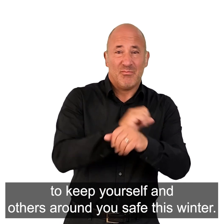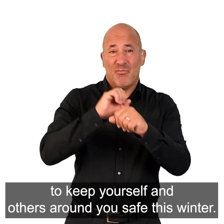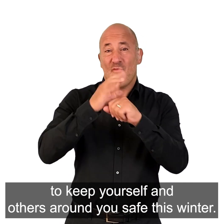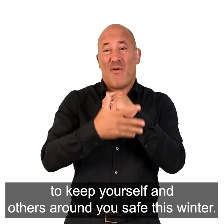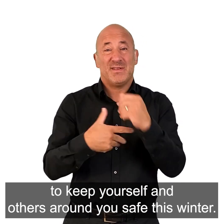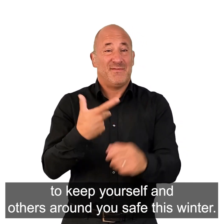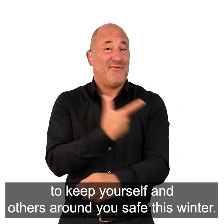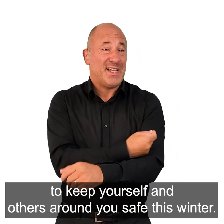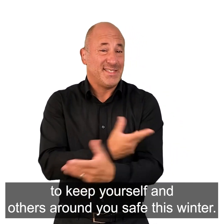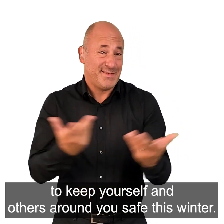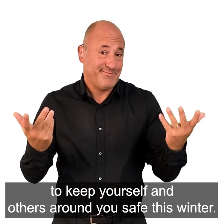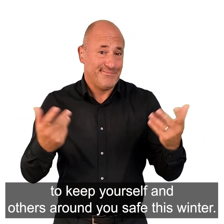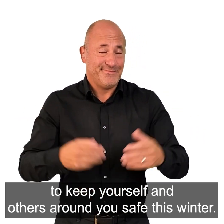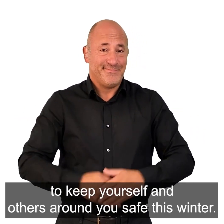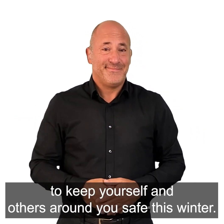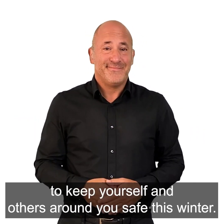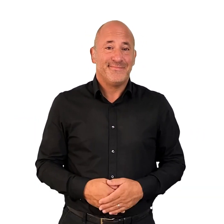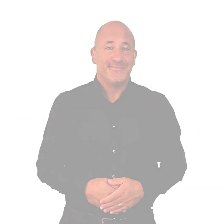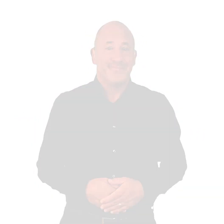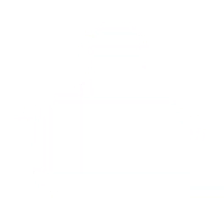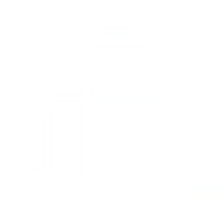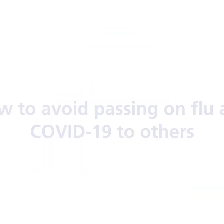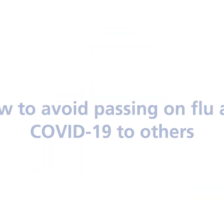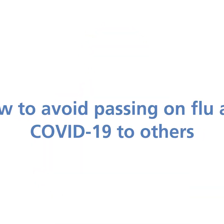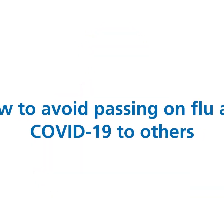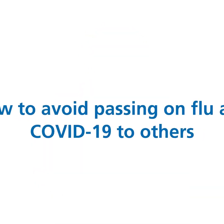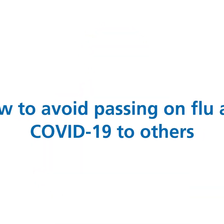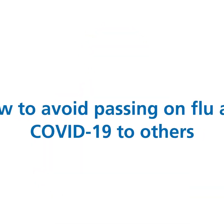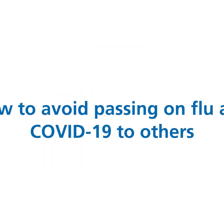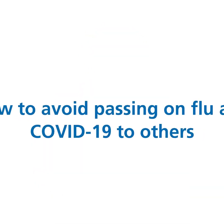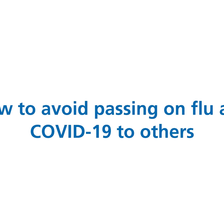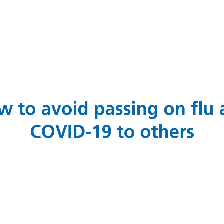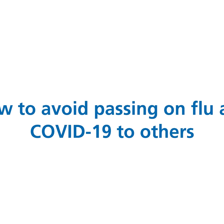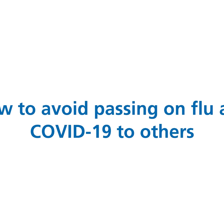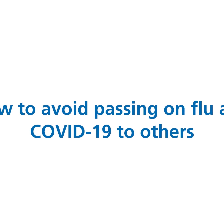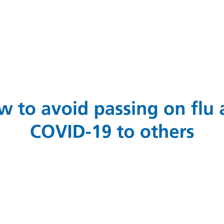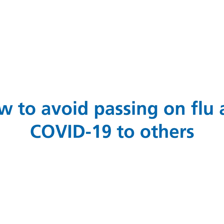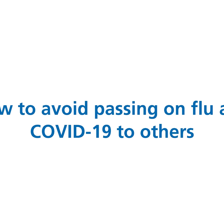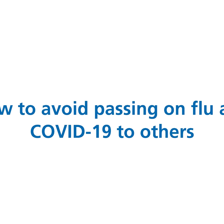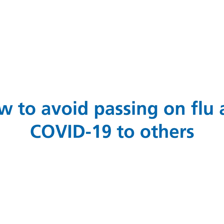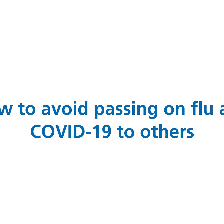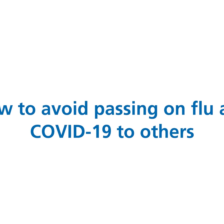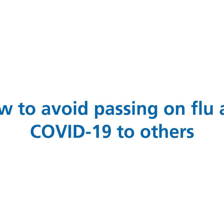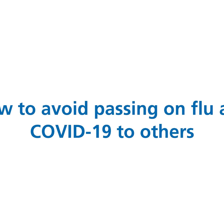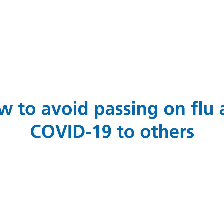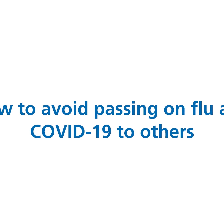others around you safe this winter. How to avoid passing on flu and COVID-19 to